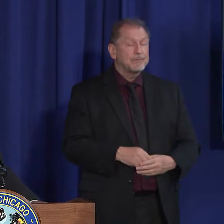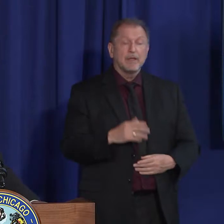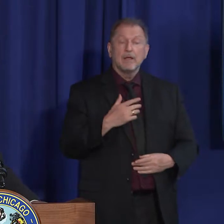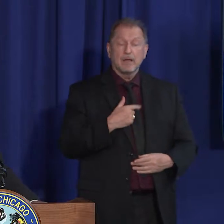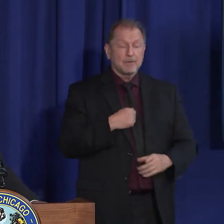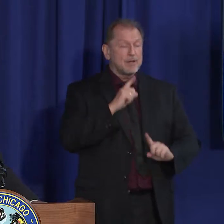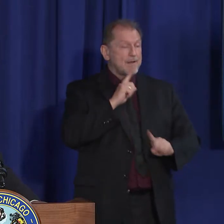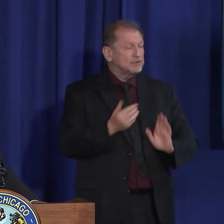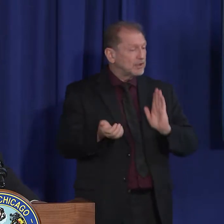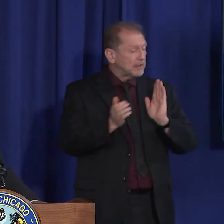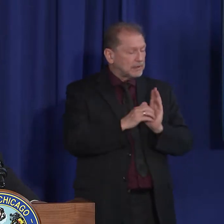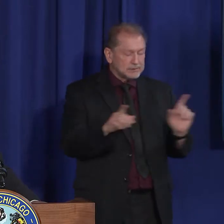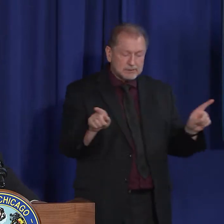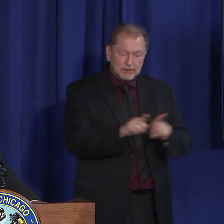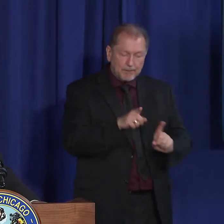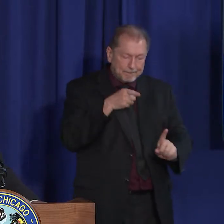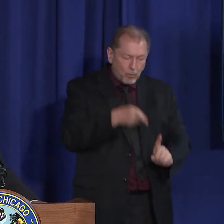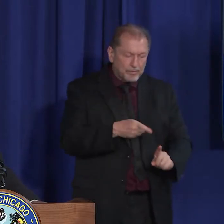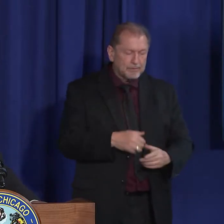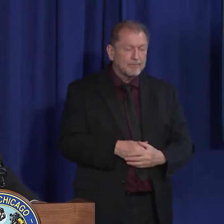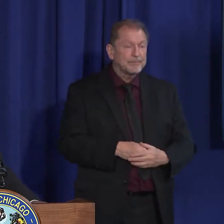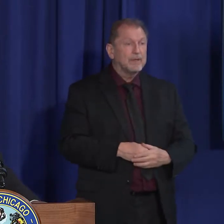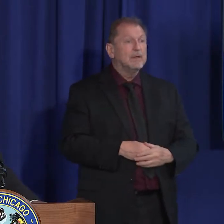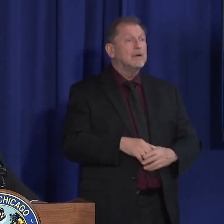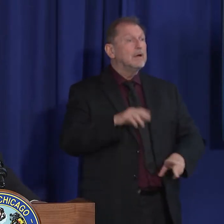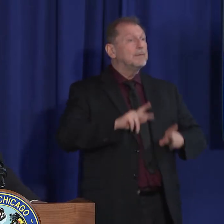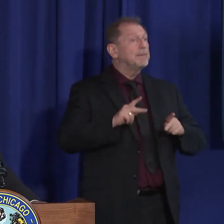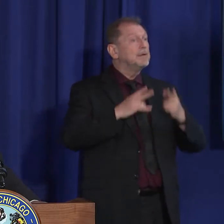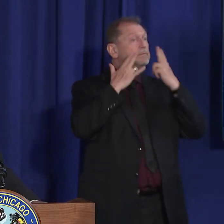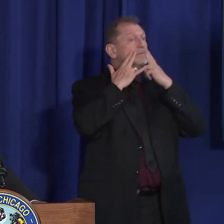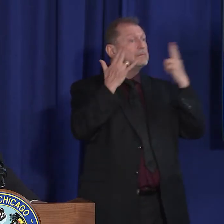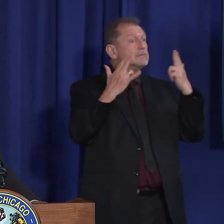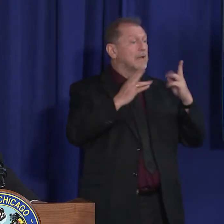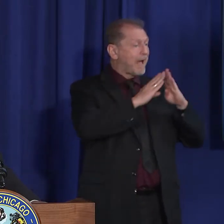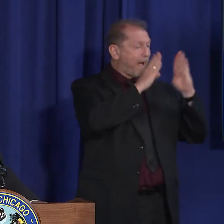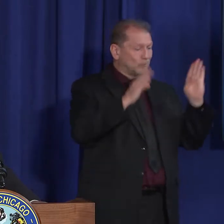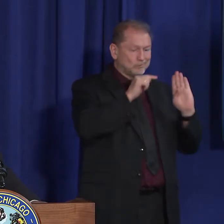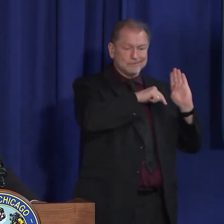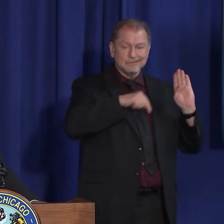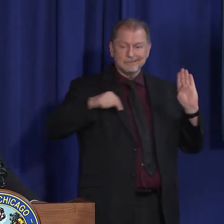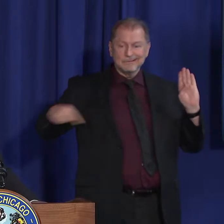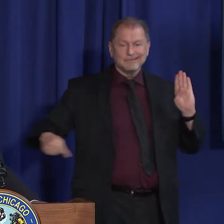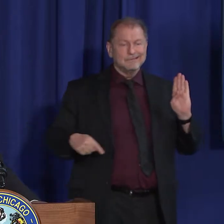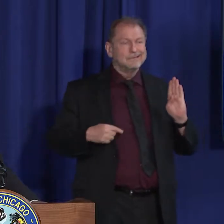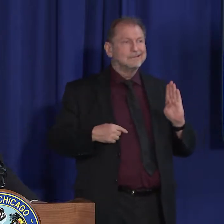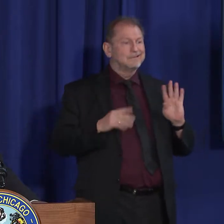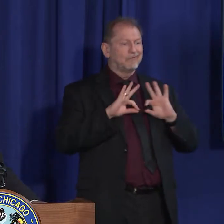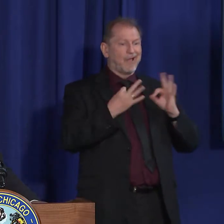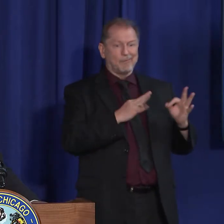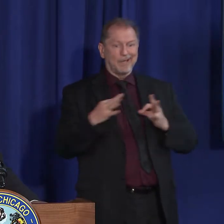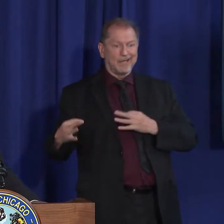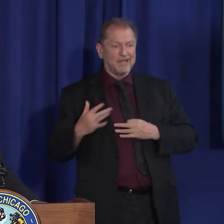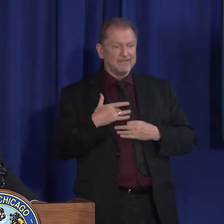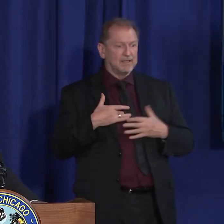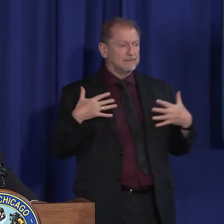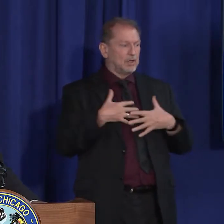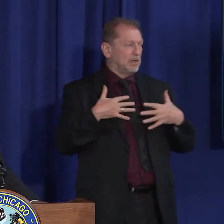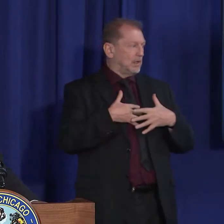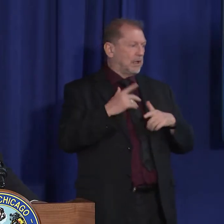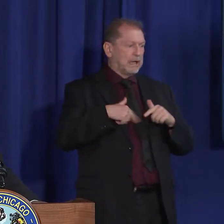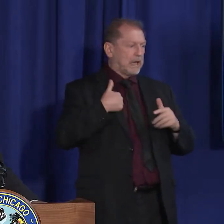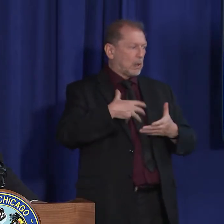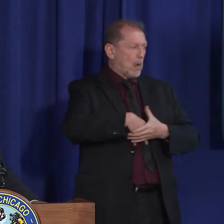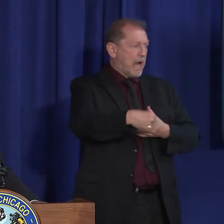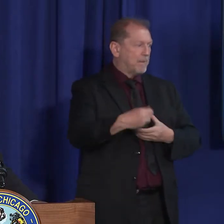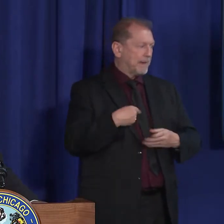earlier question. We have to respond to what we're hearing from residents, which is that they feel afraid to